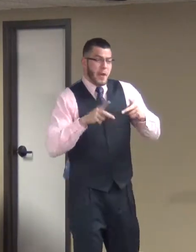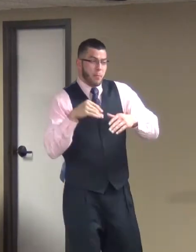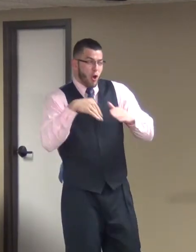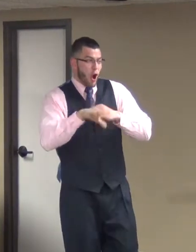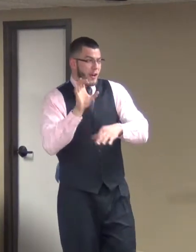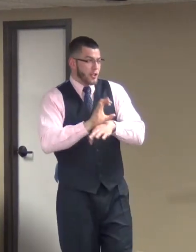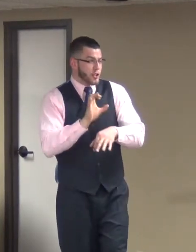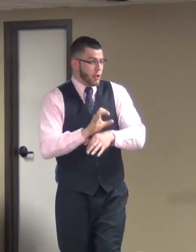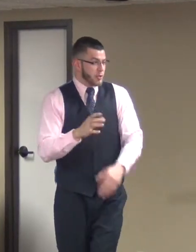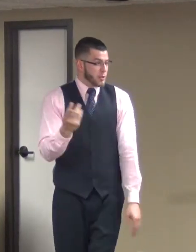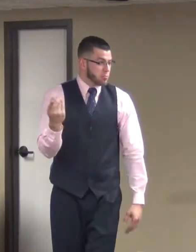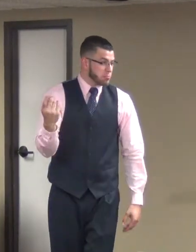people are in church?